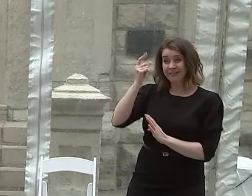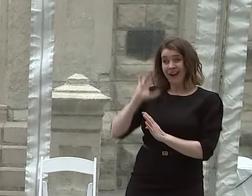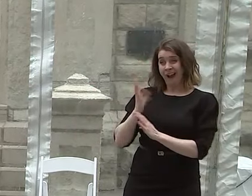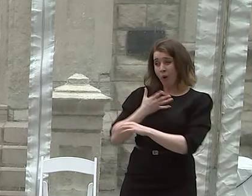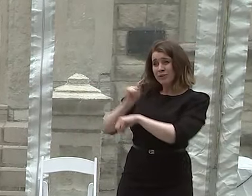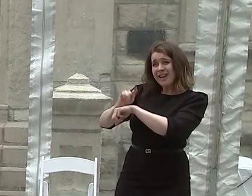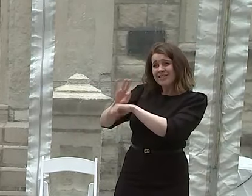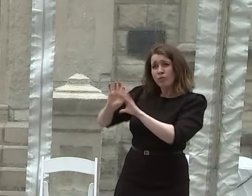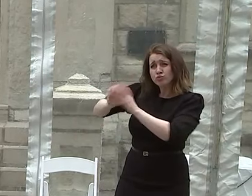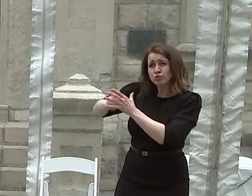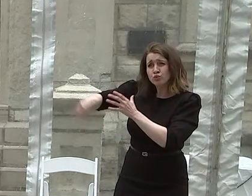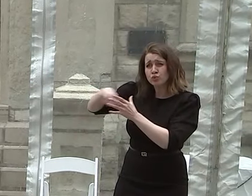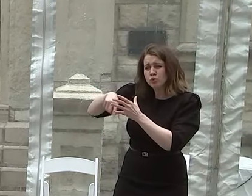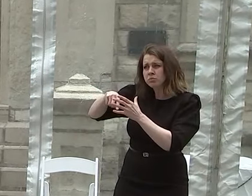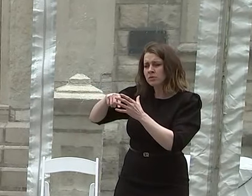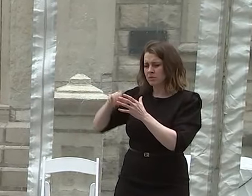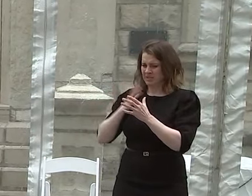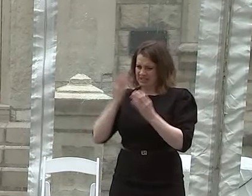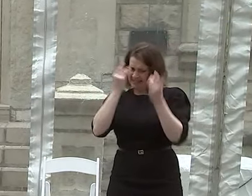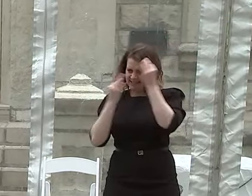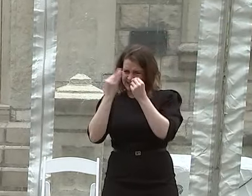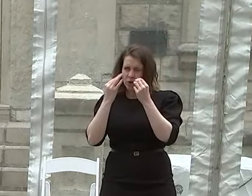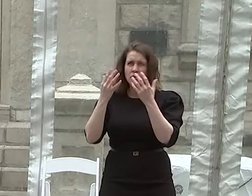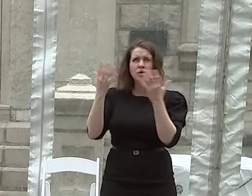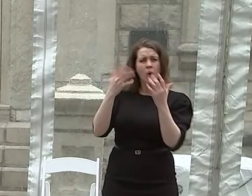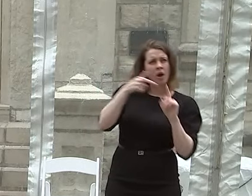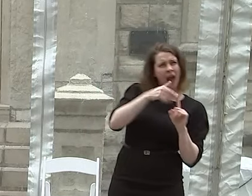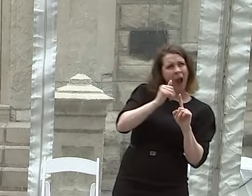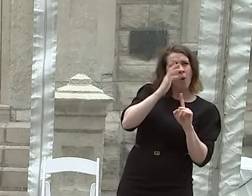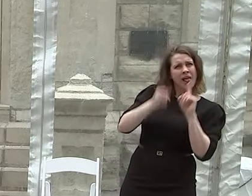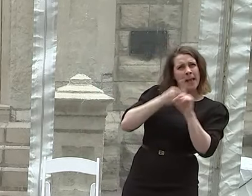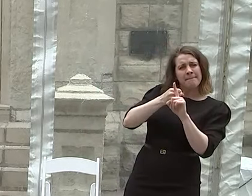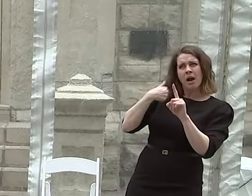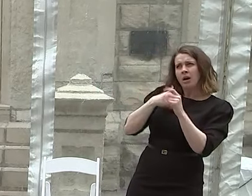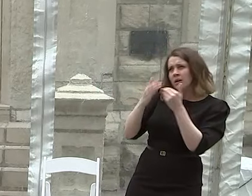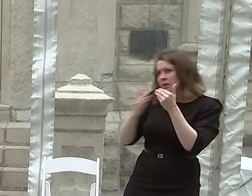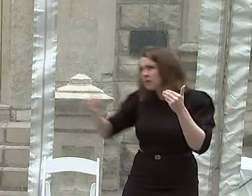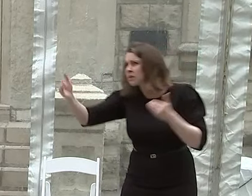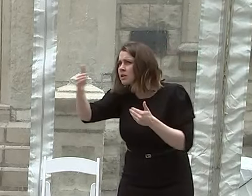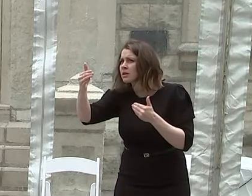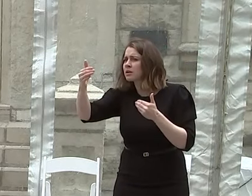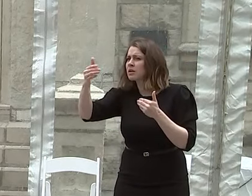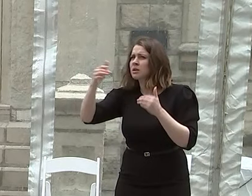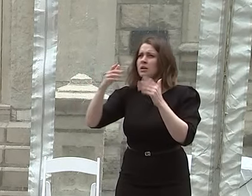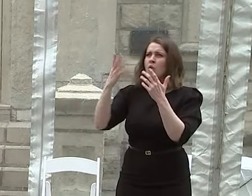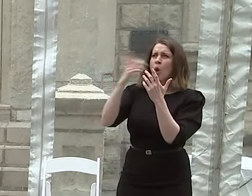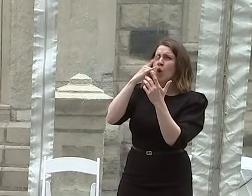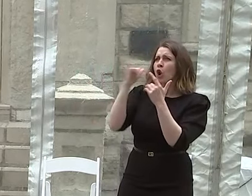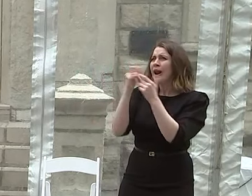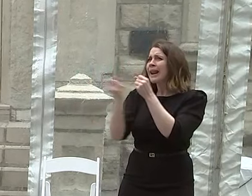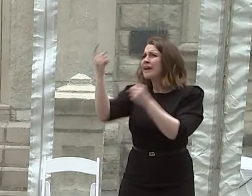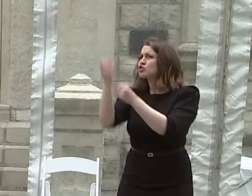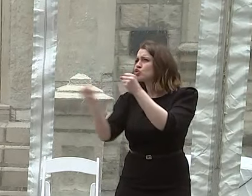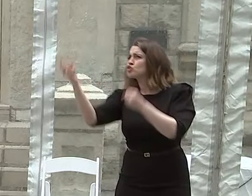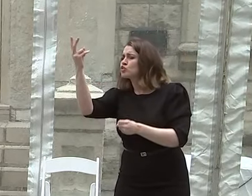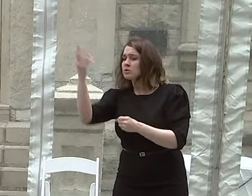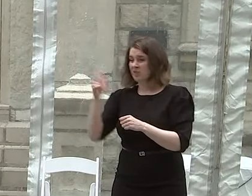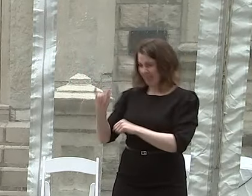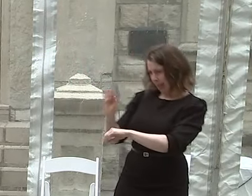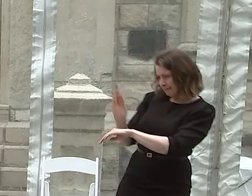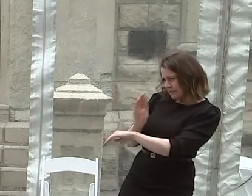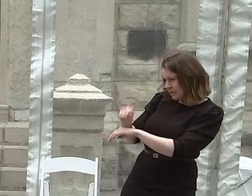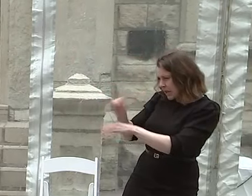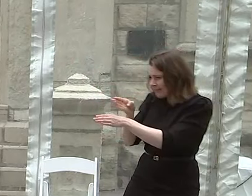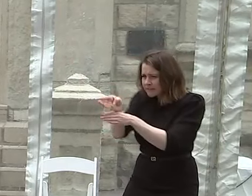help the city understand the long-term implications of the pandemic on Chicago's economy, how certain businesses and industries will be